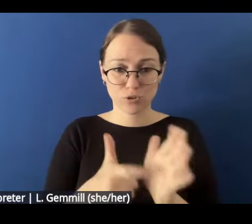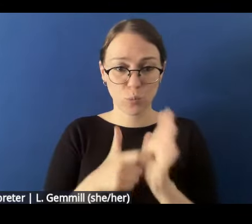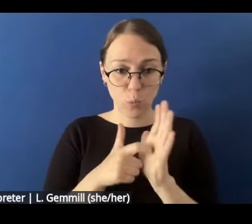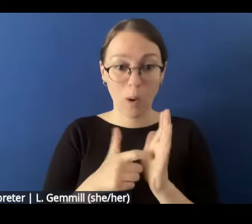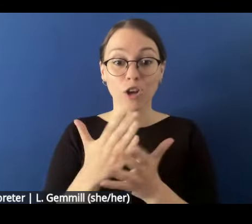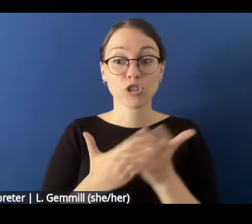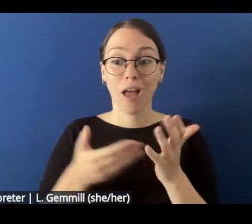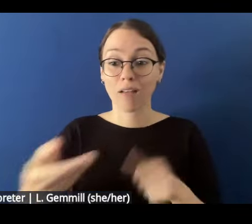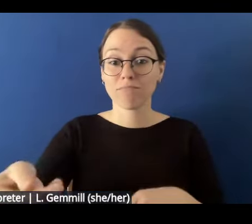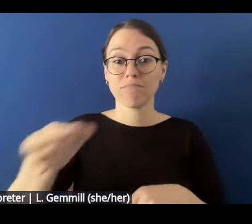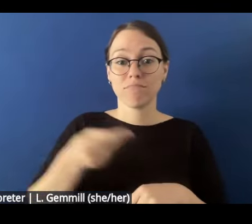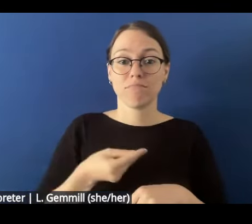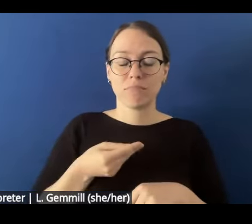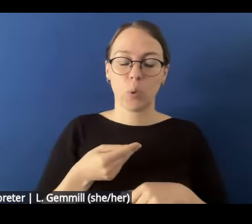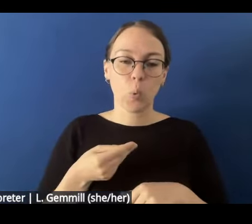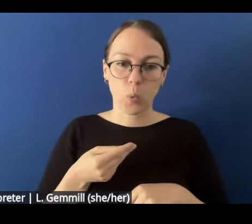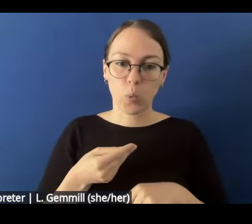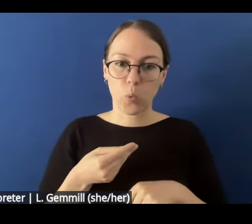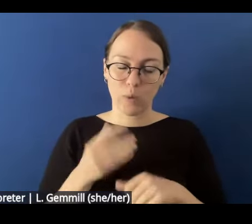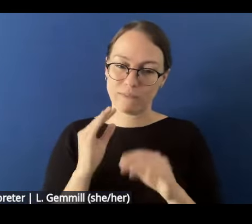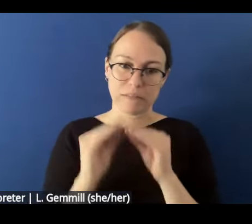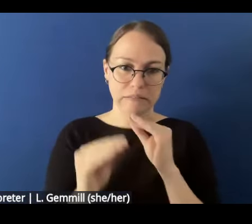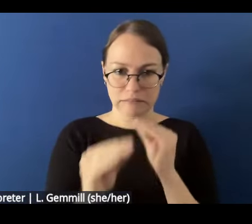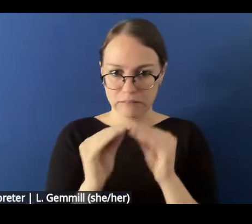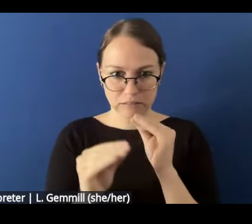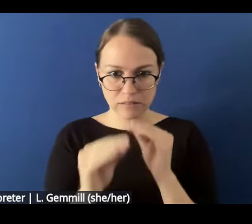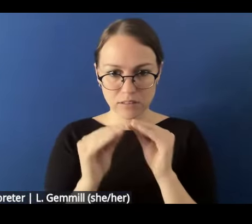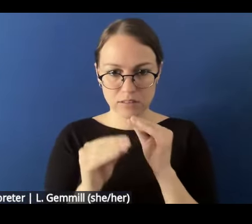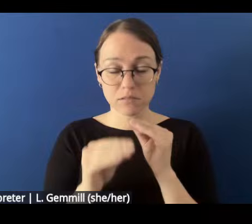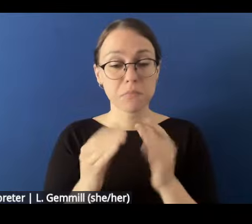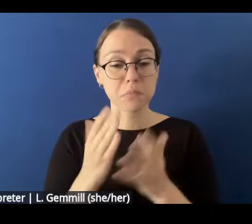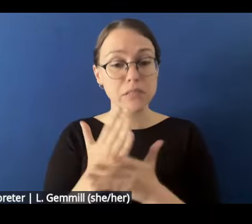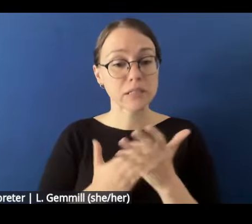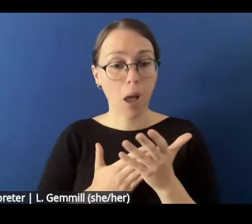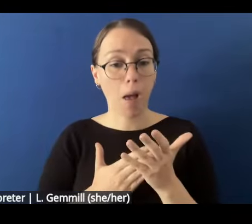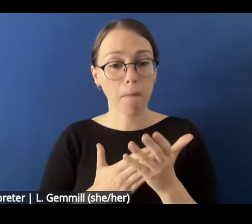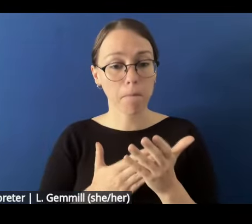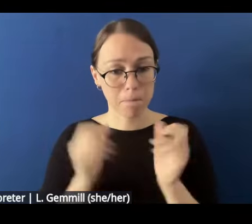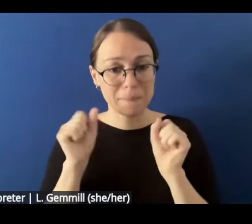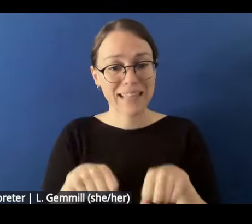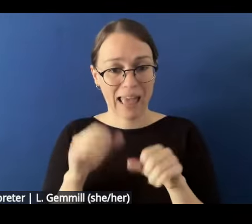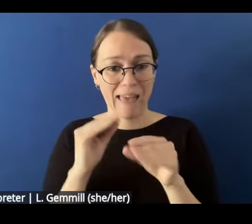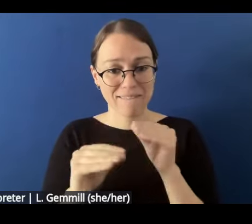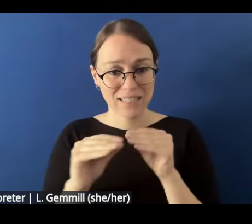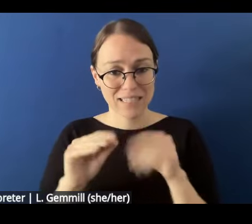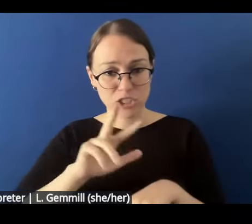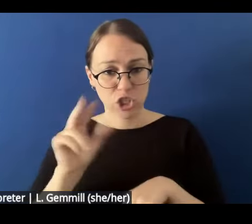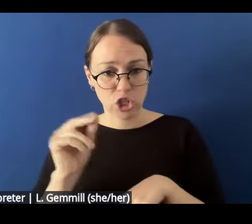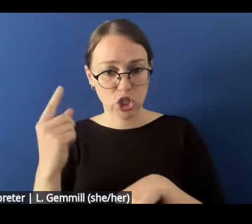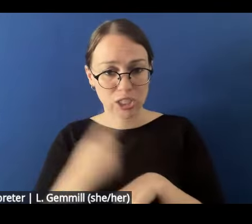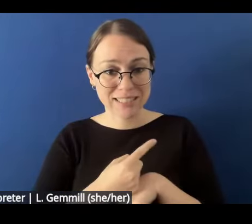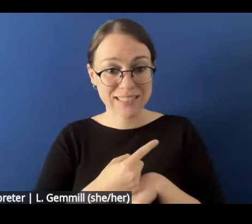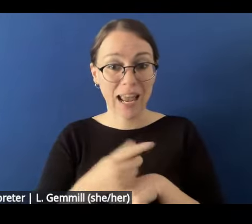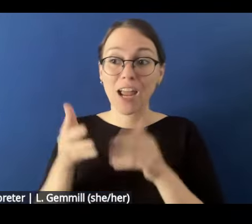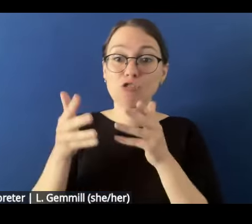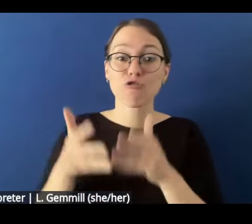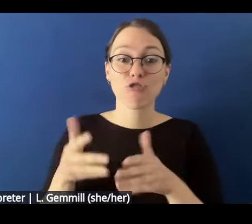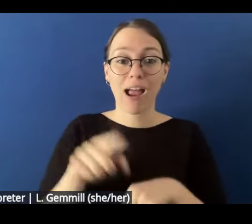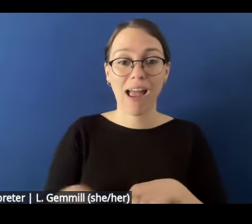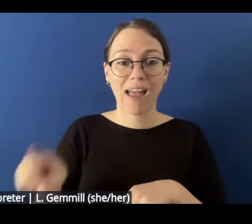change. Some of them we've been perfectly fine to do it within that 30 days, and others we have really struggled to get through